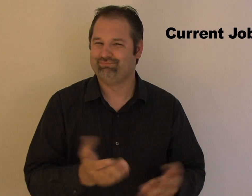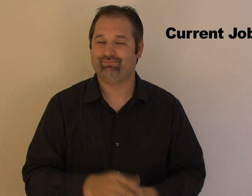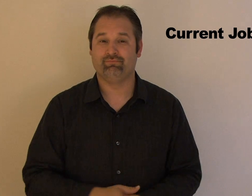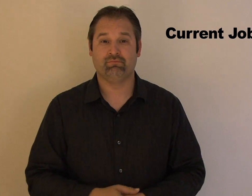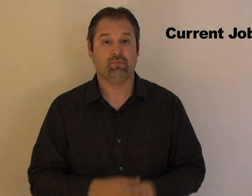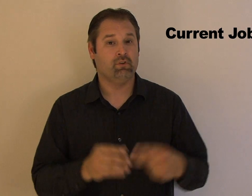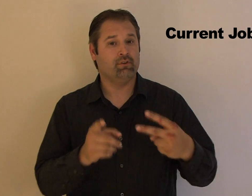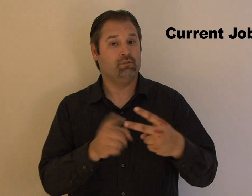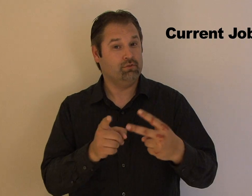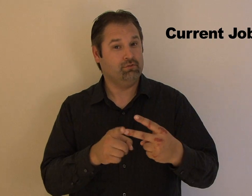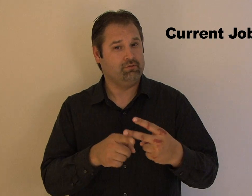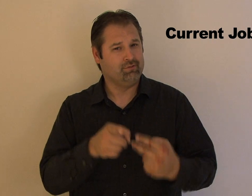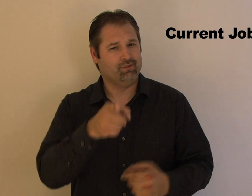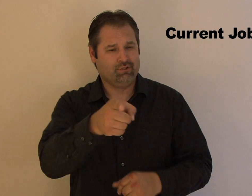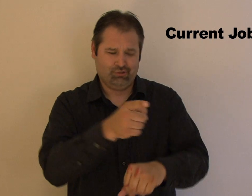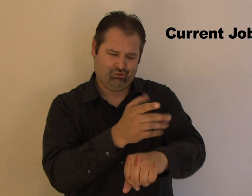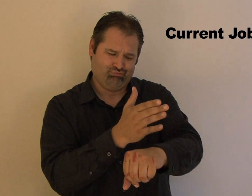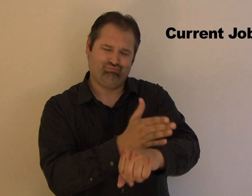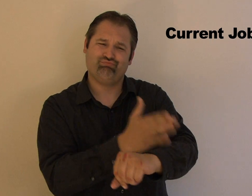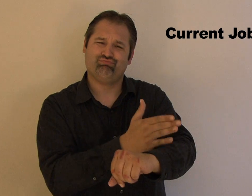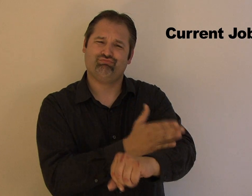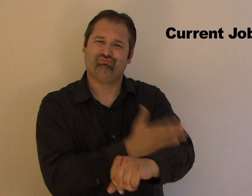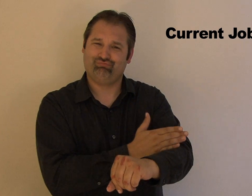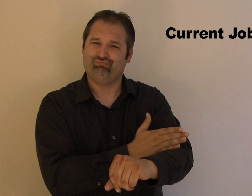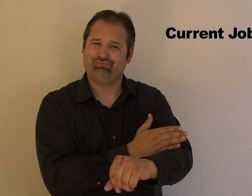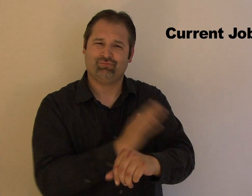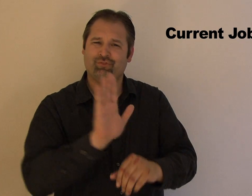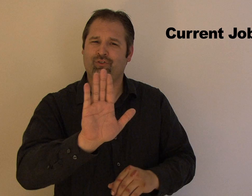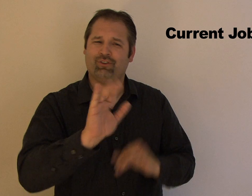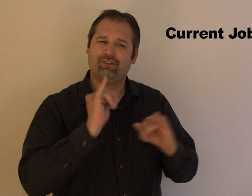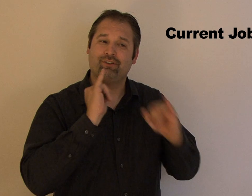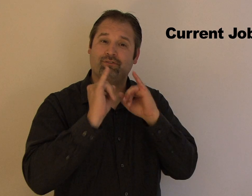Improve your interviewing skills by watching our interviewing workshop.